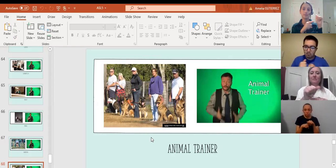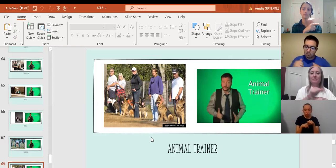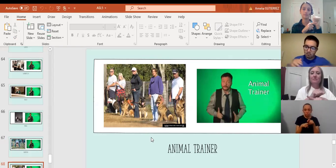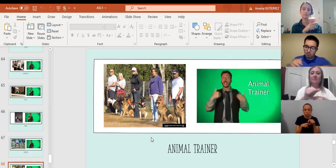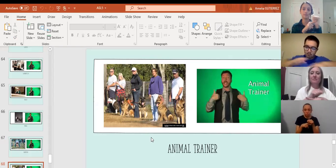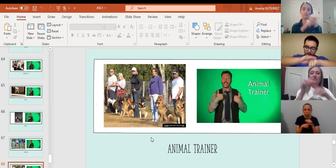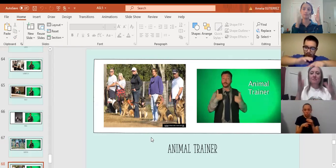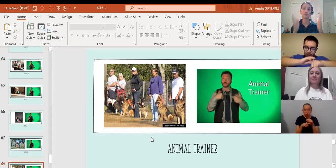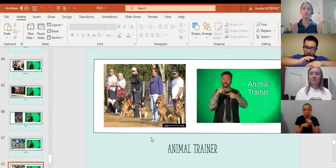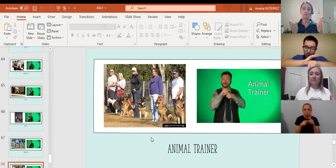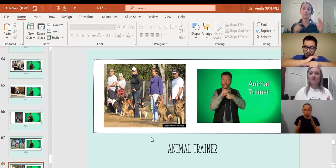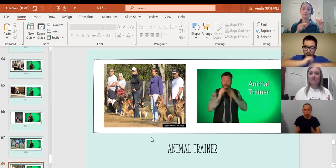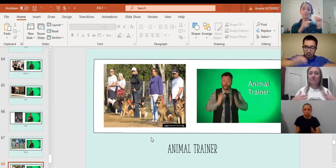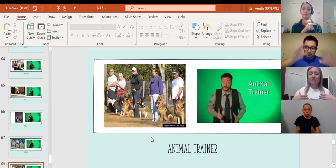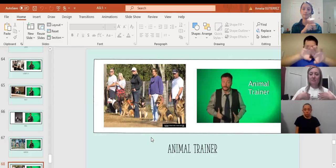trainer.